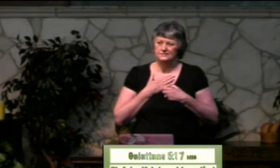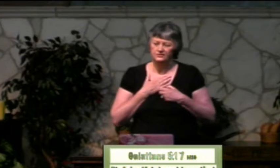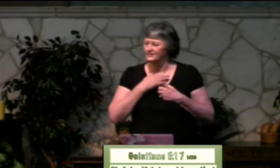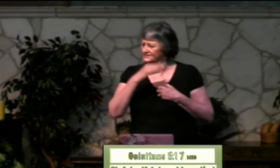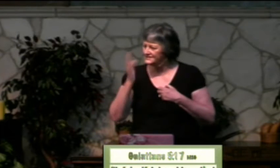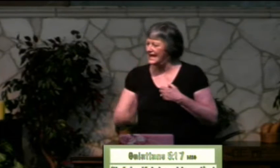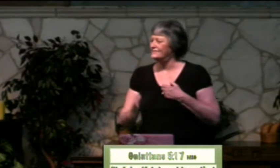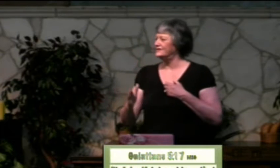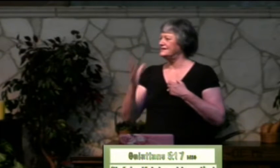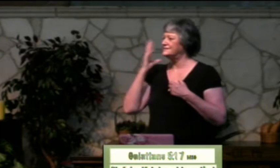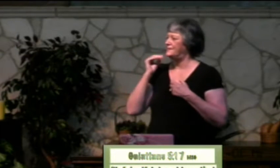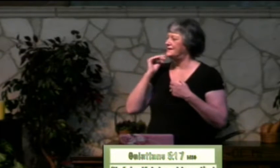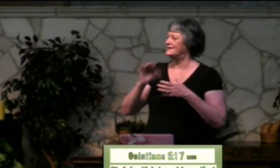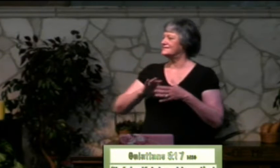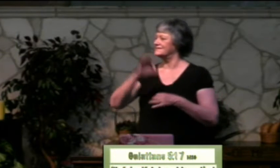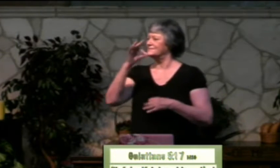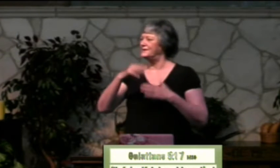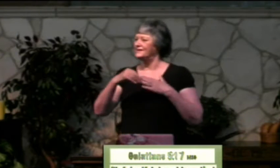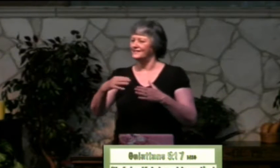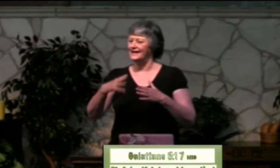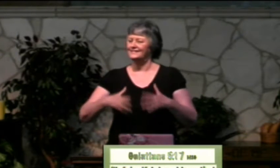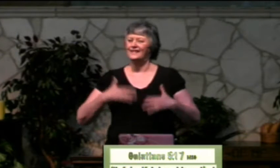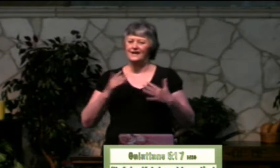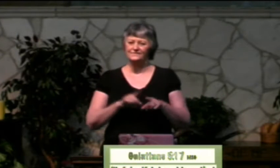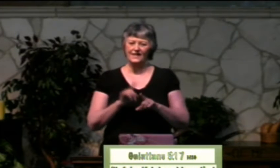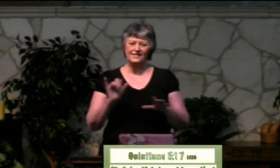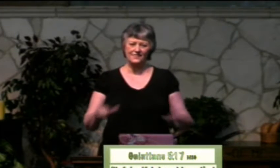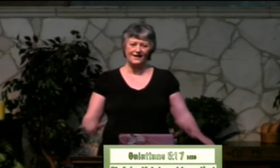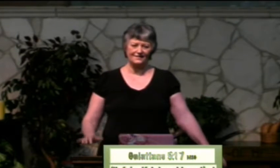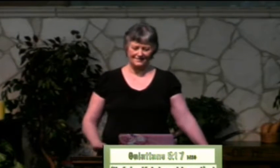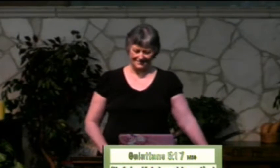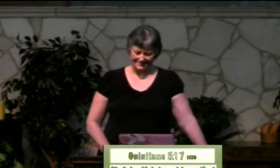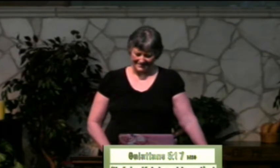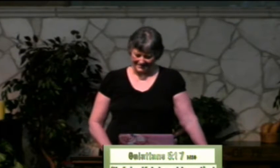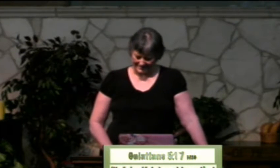You'll never experience the spirit-led life like that.